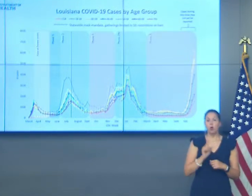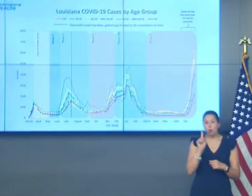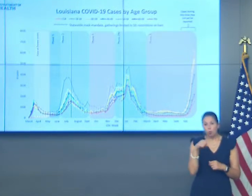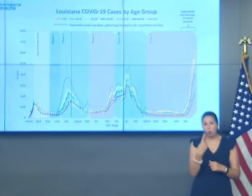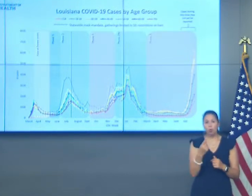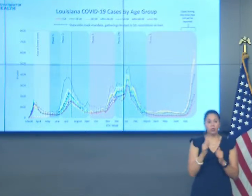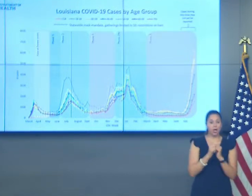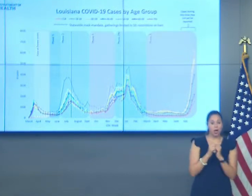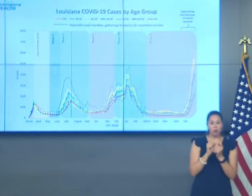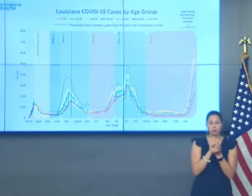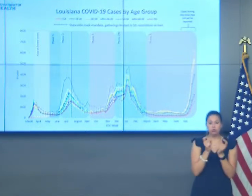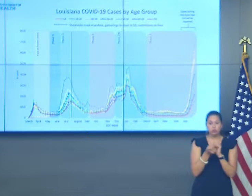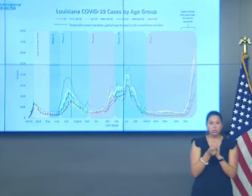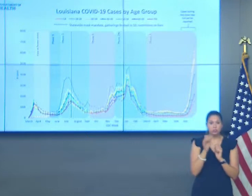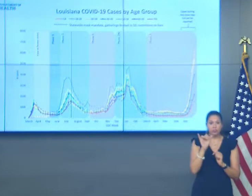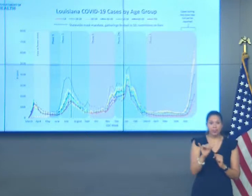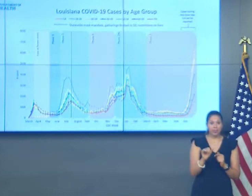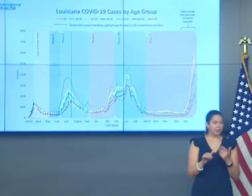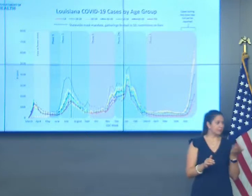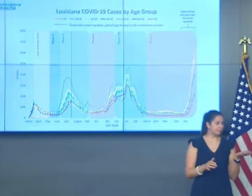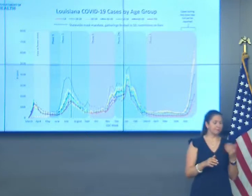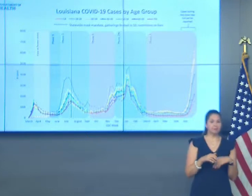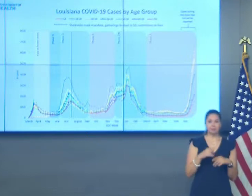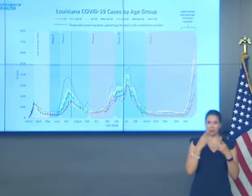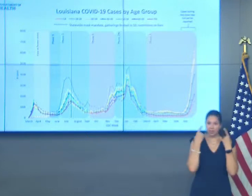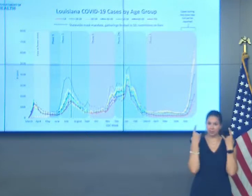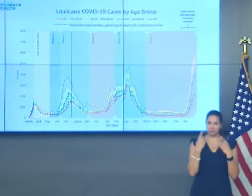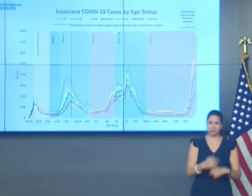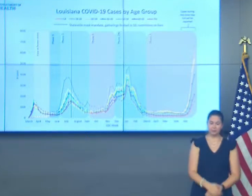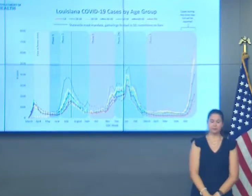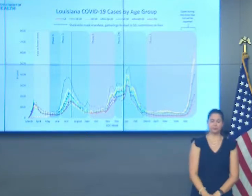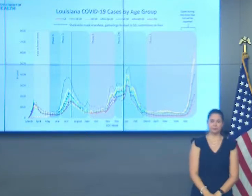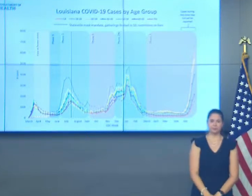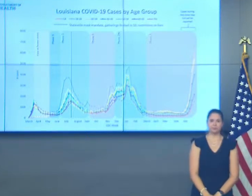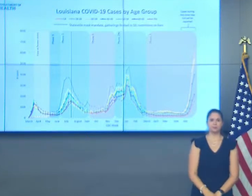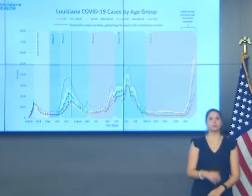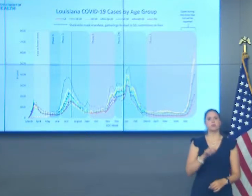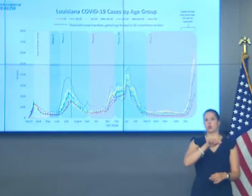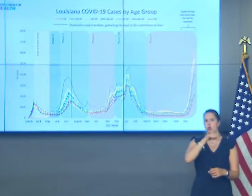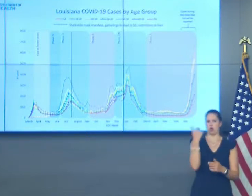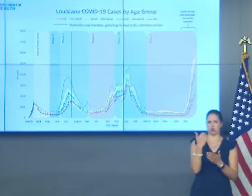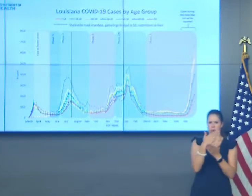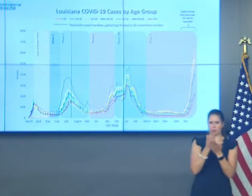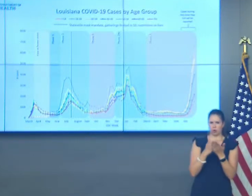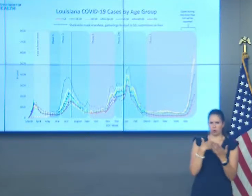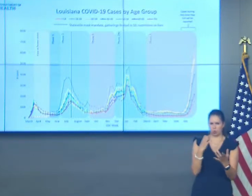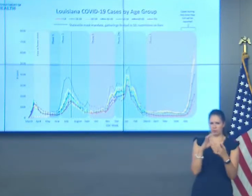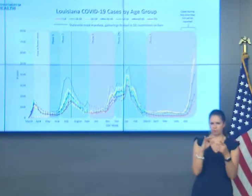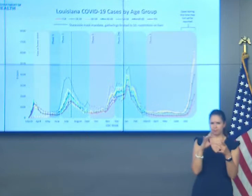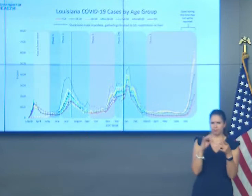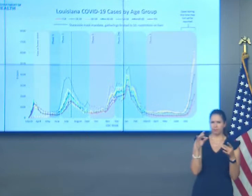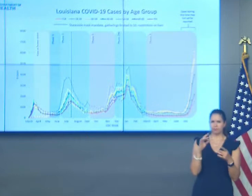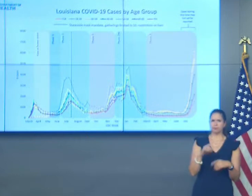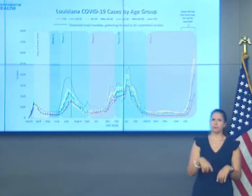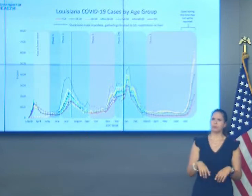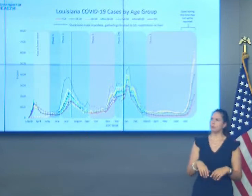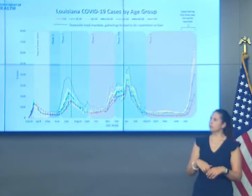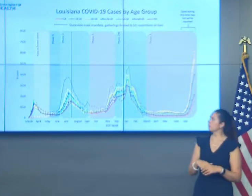only way to change that is masks. And the other piece I wanted to point out, if you look